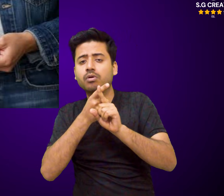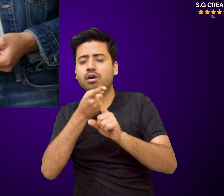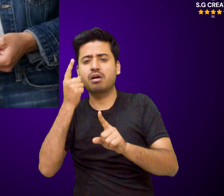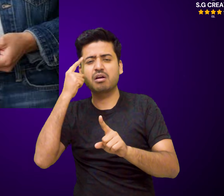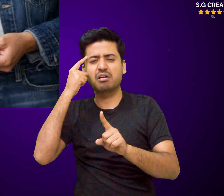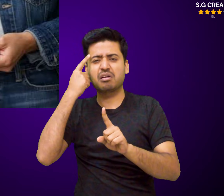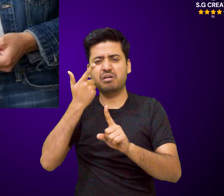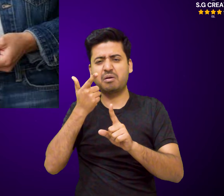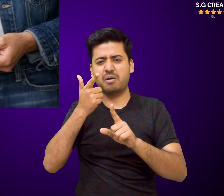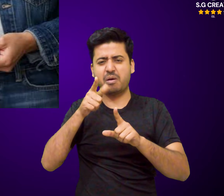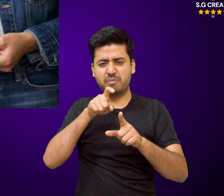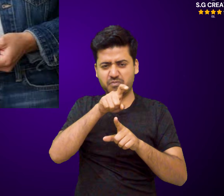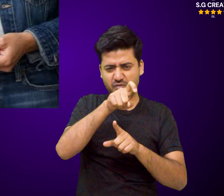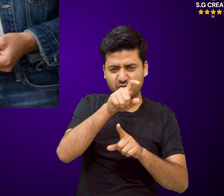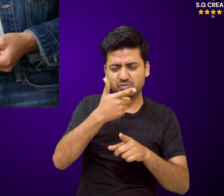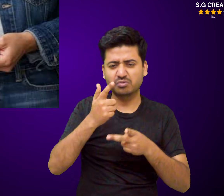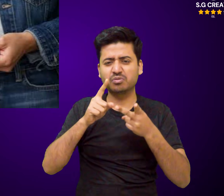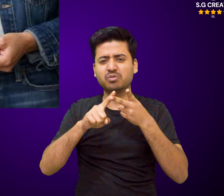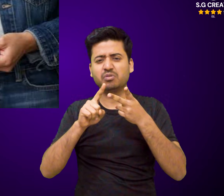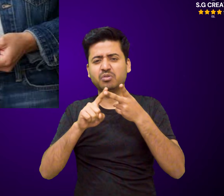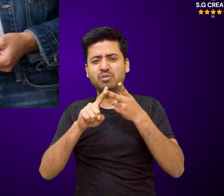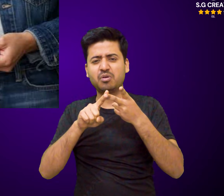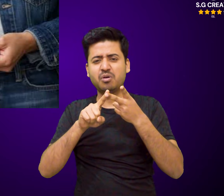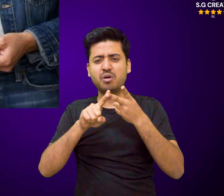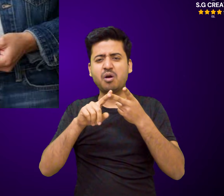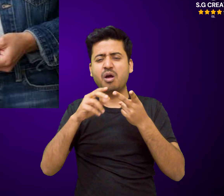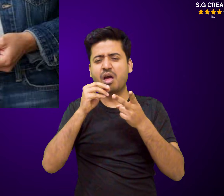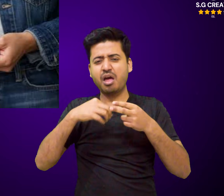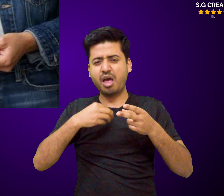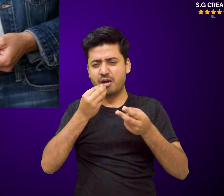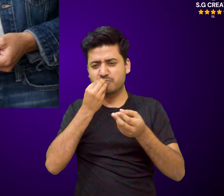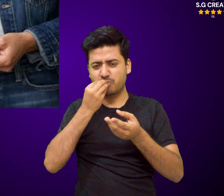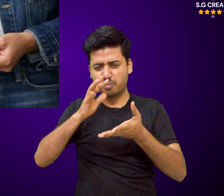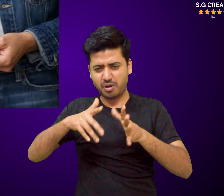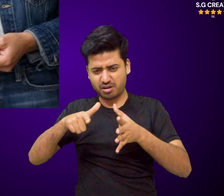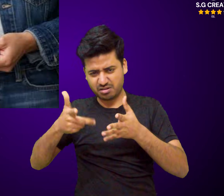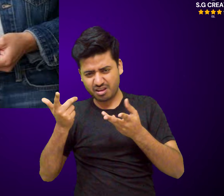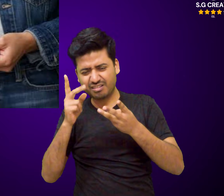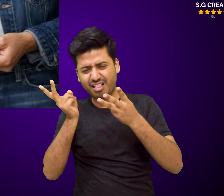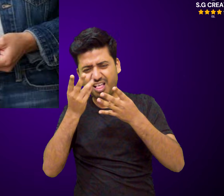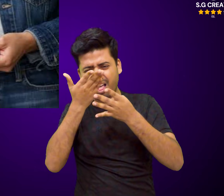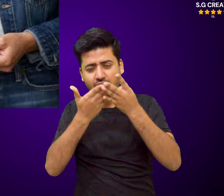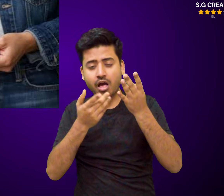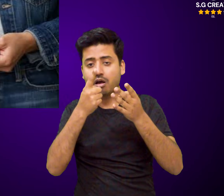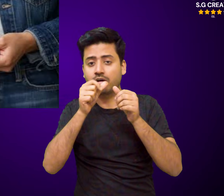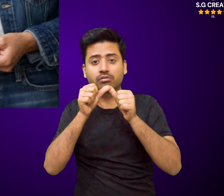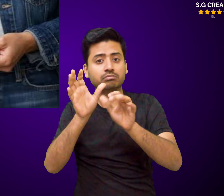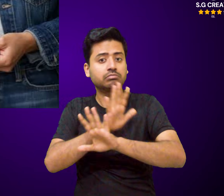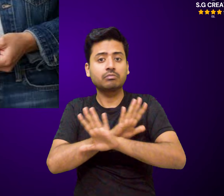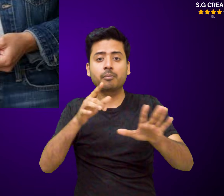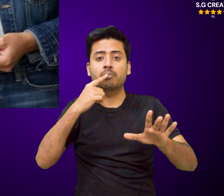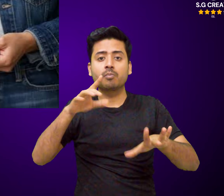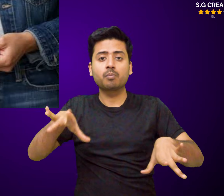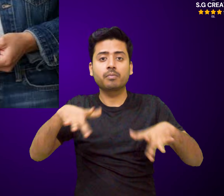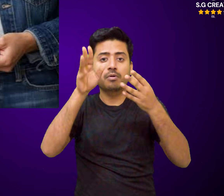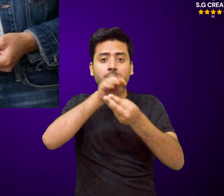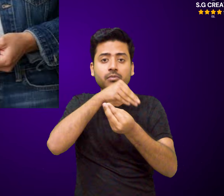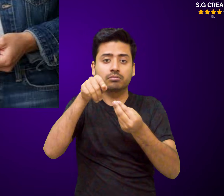is cut. The overlapping layers are removed, and specialized machines, called decorticators, scrape the pulp to extract the